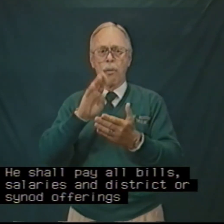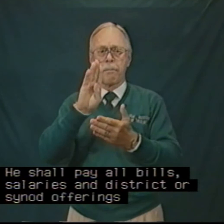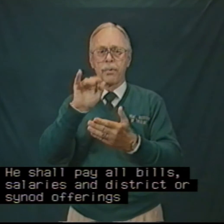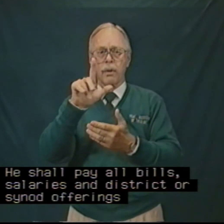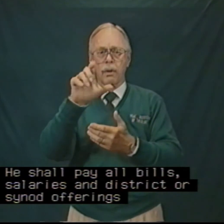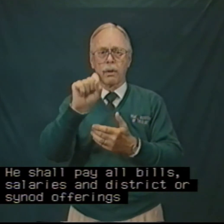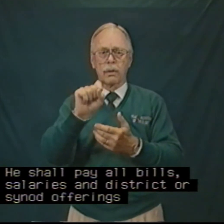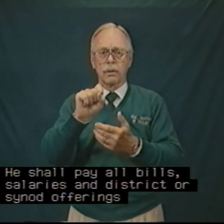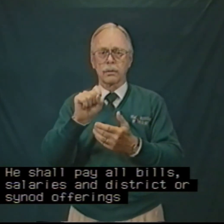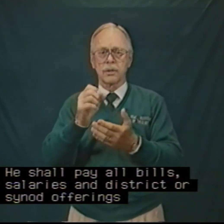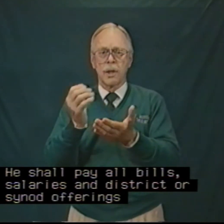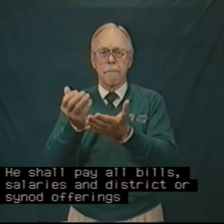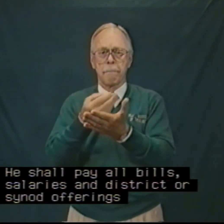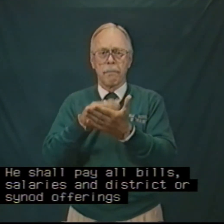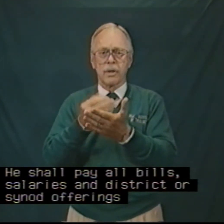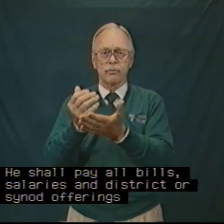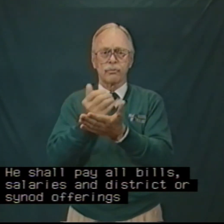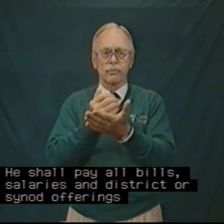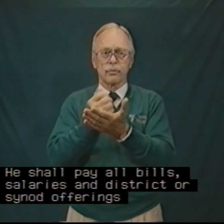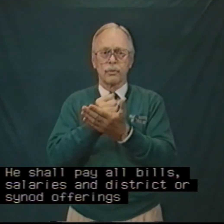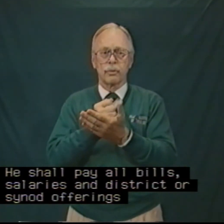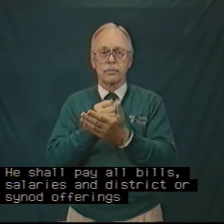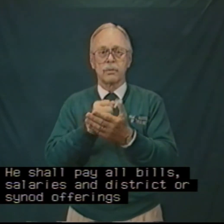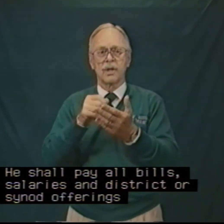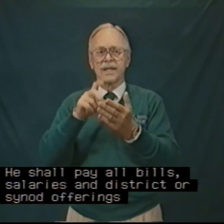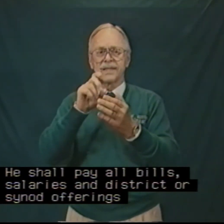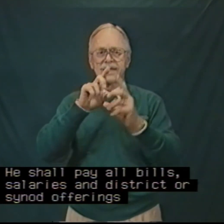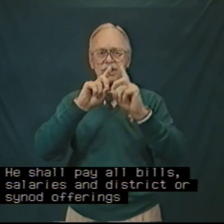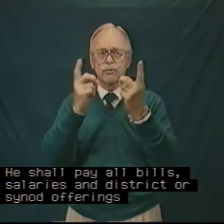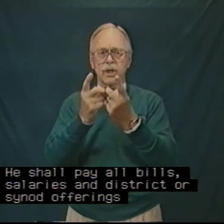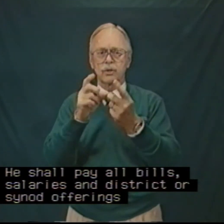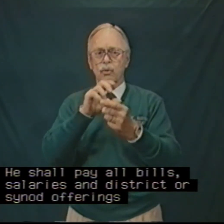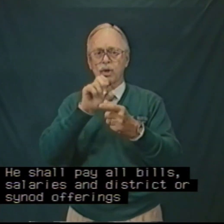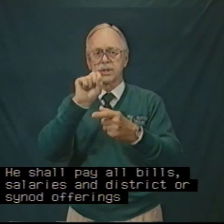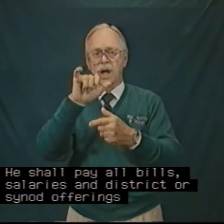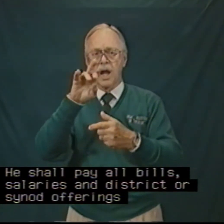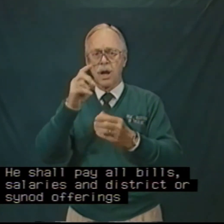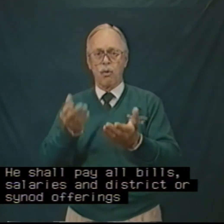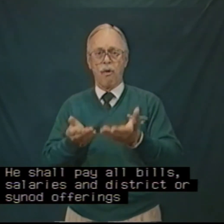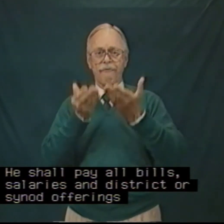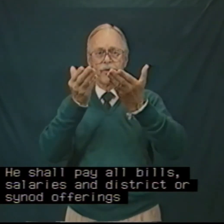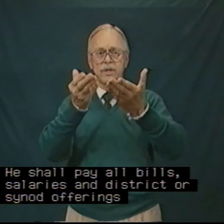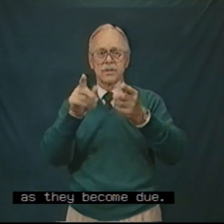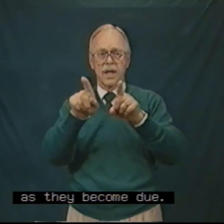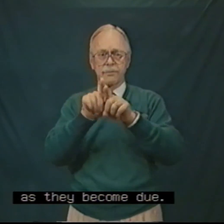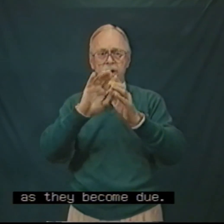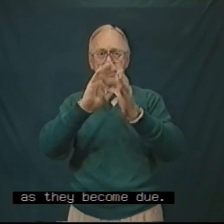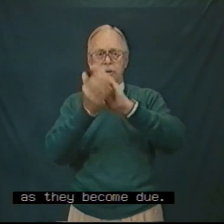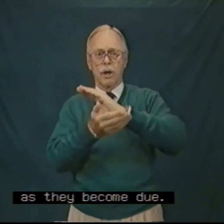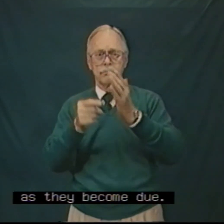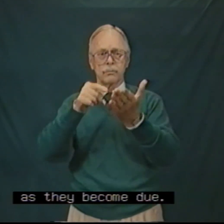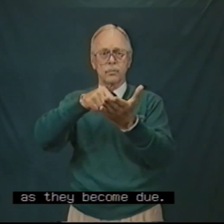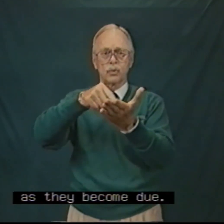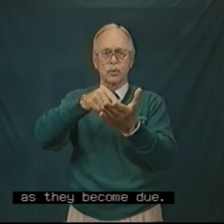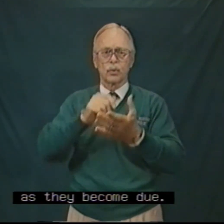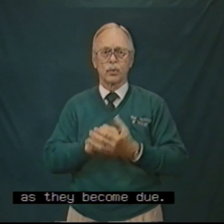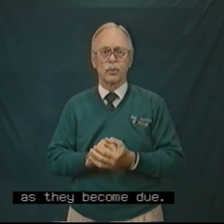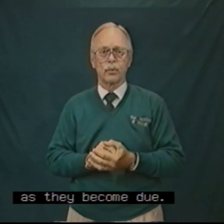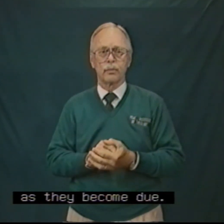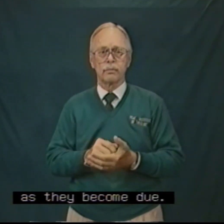due. He shall be responsible for safe deposits and investments of all funds. He